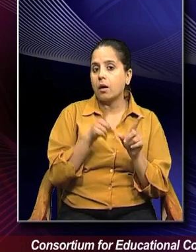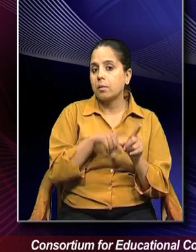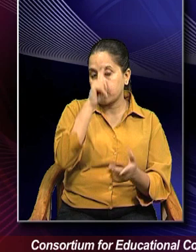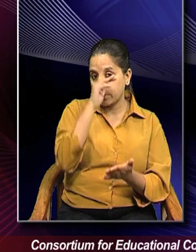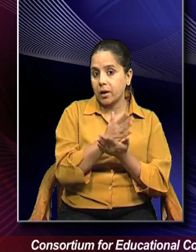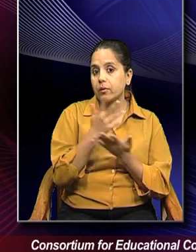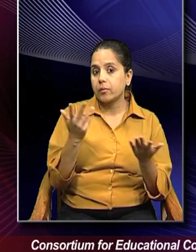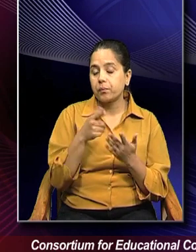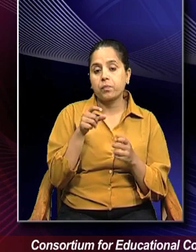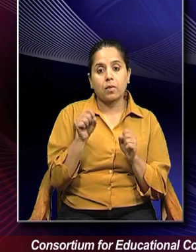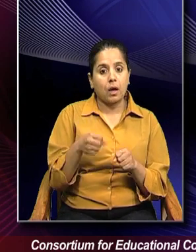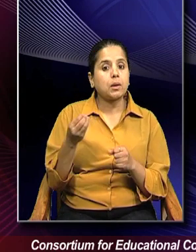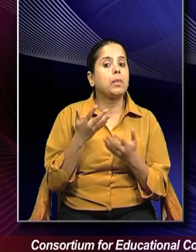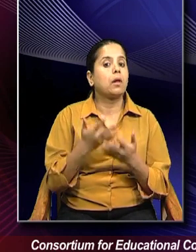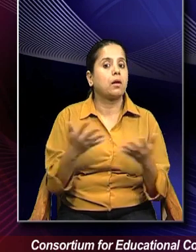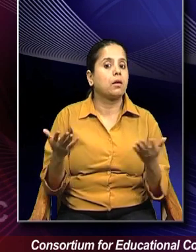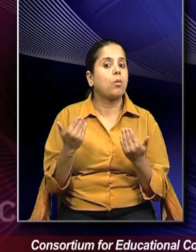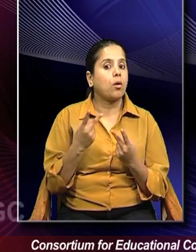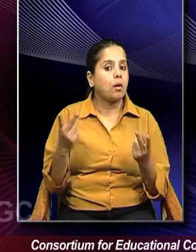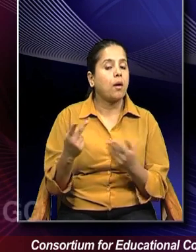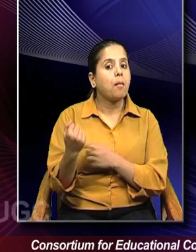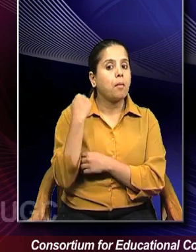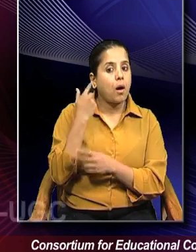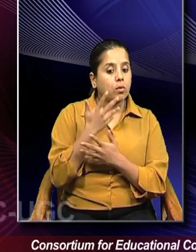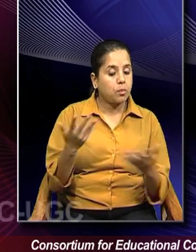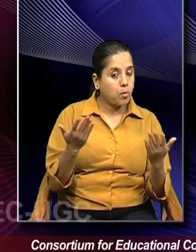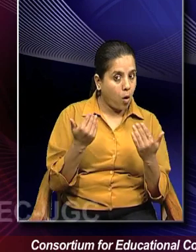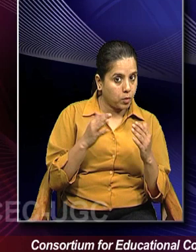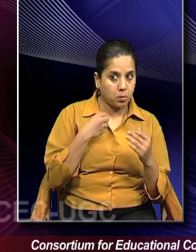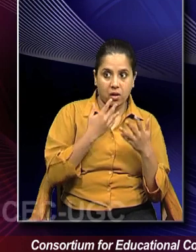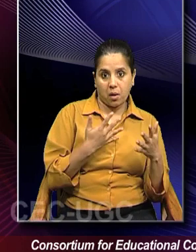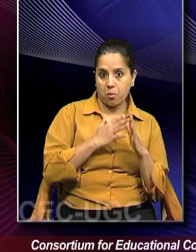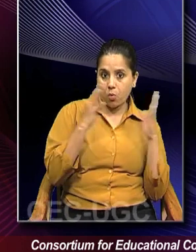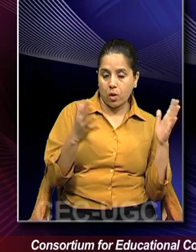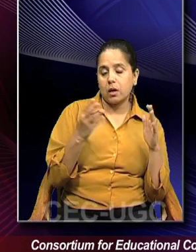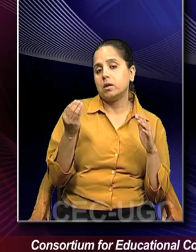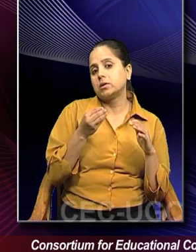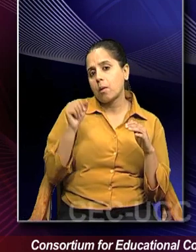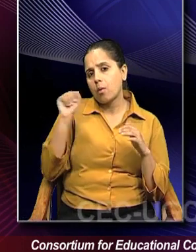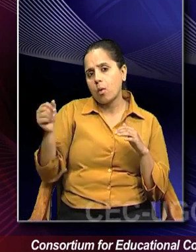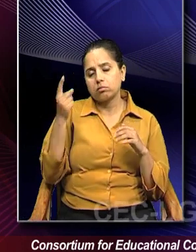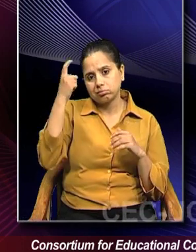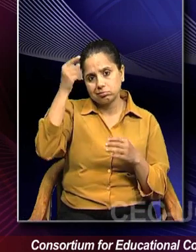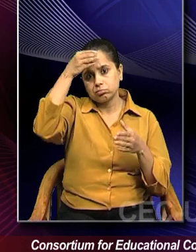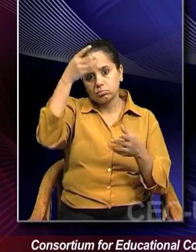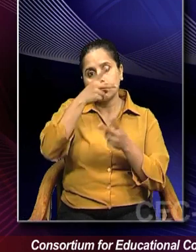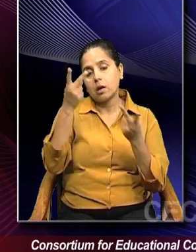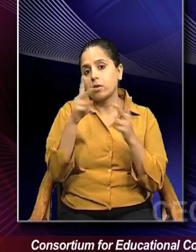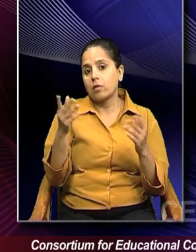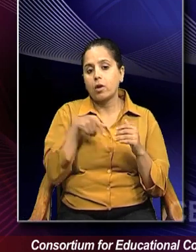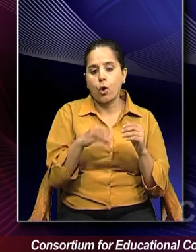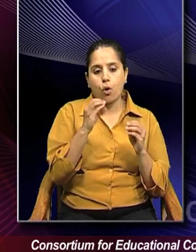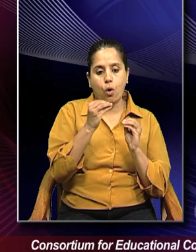there can be objective balance of power and there can be subjective balance of power. The